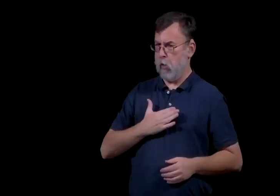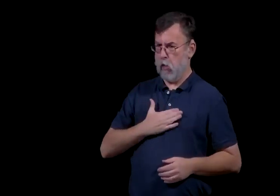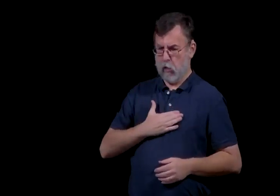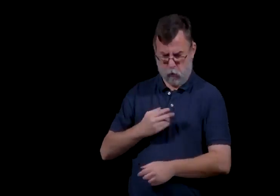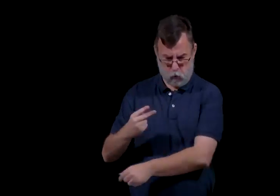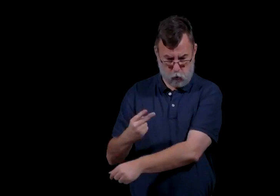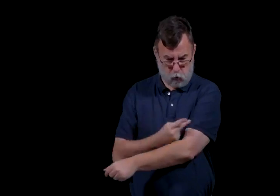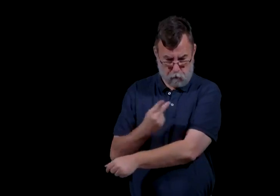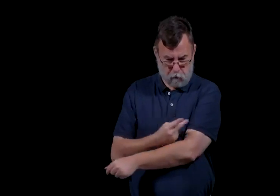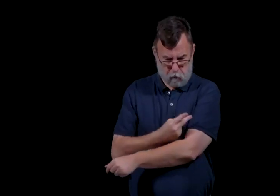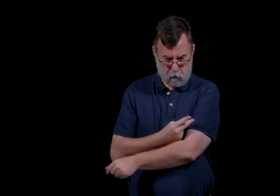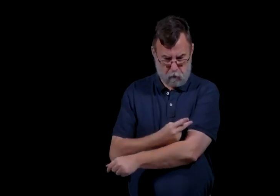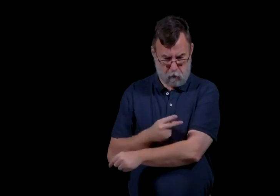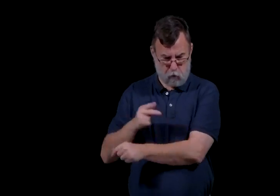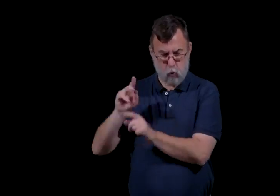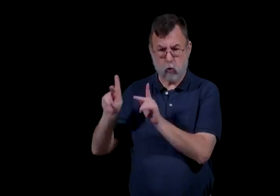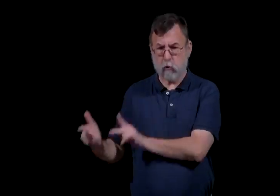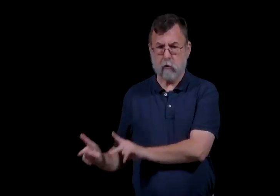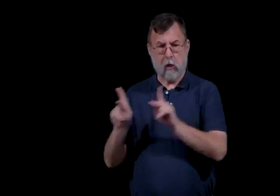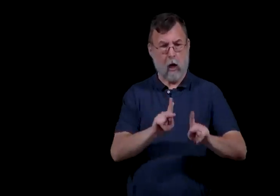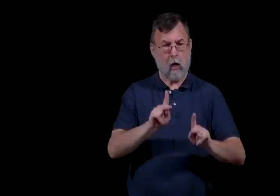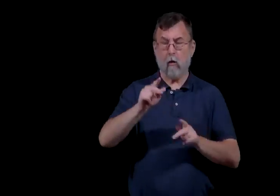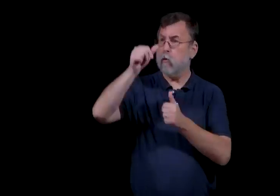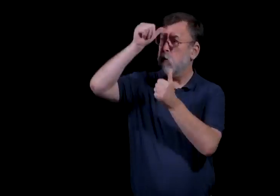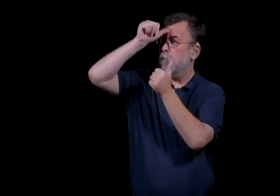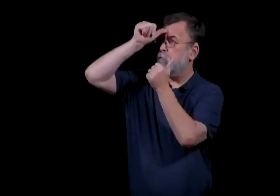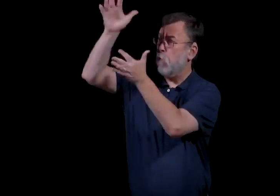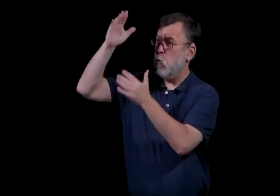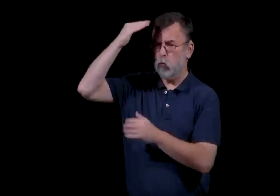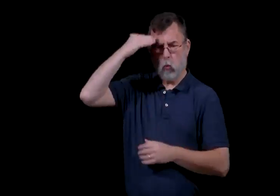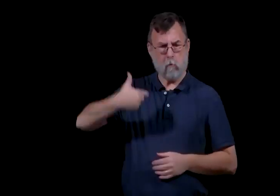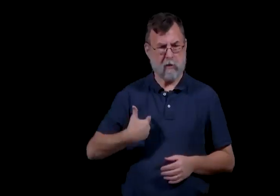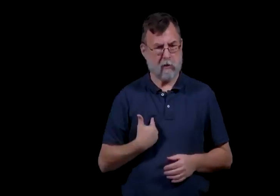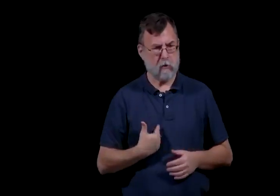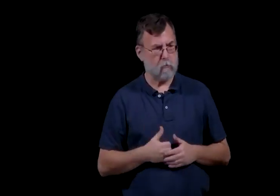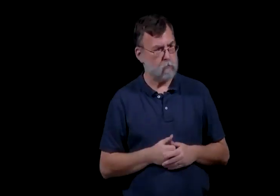I know my sheep just as the Father knows me.